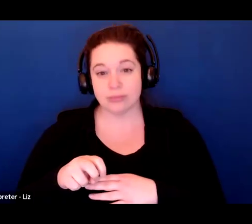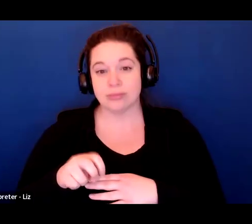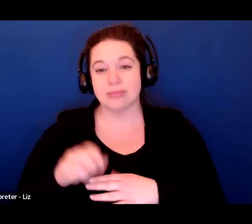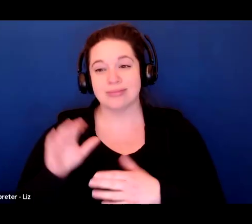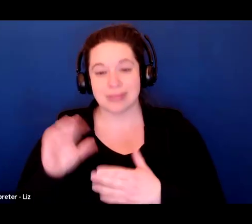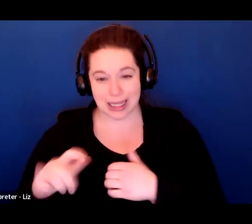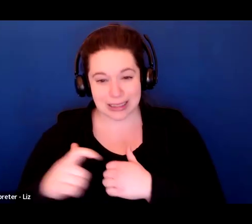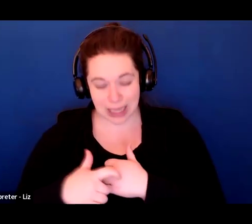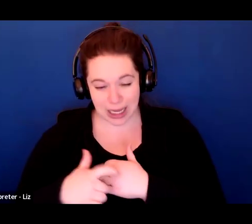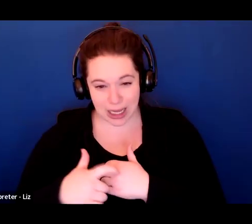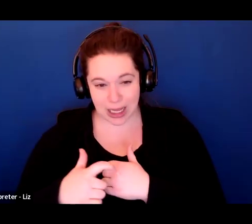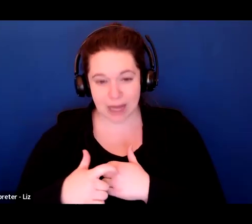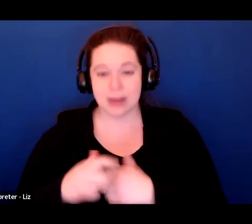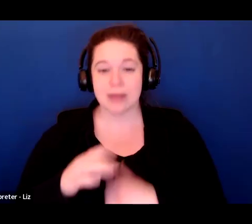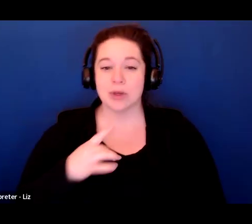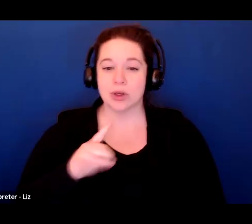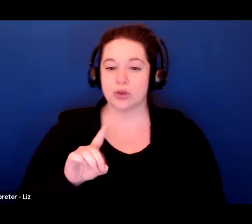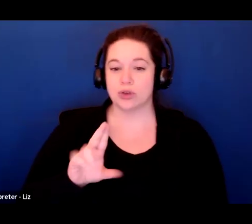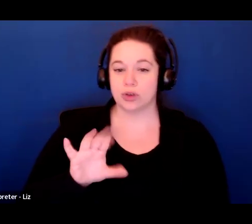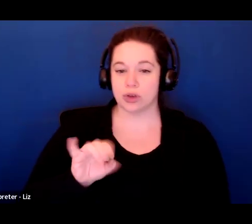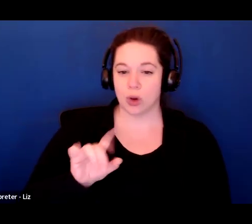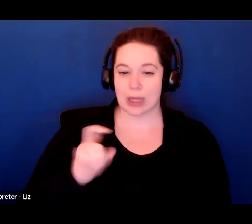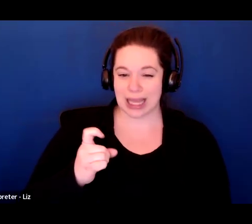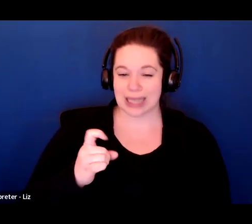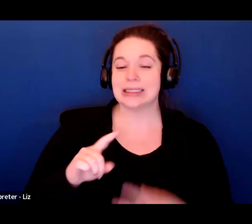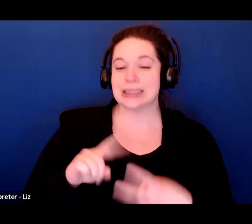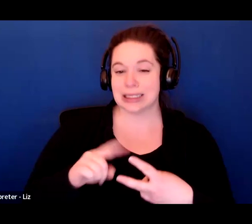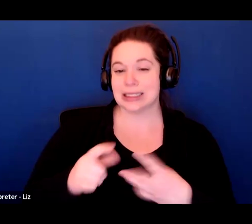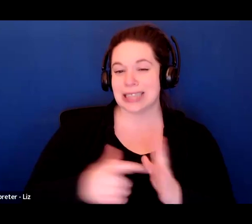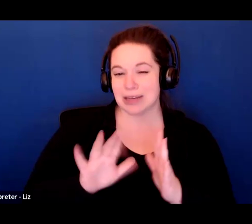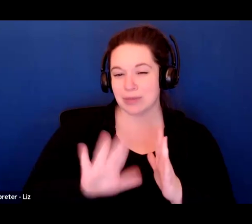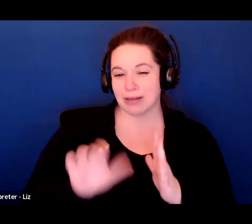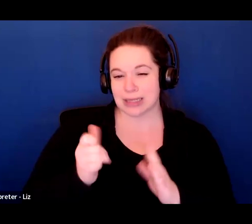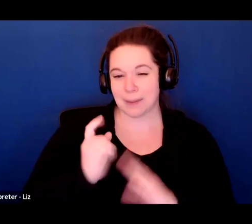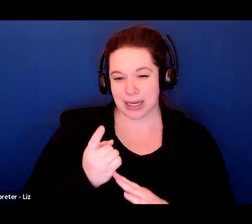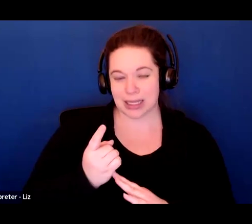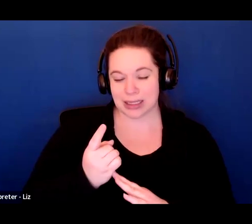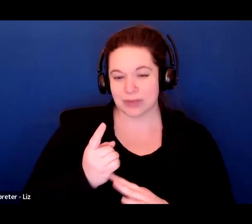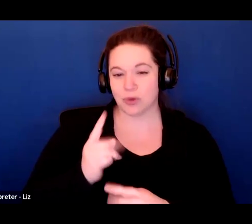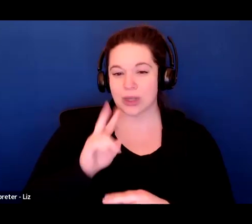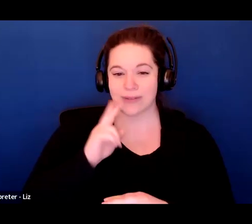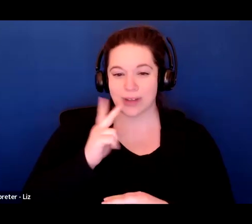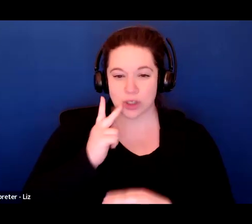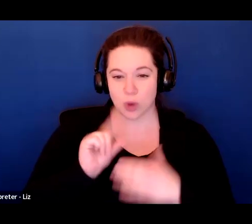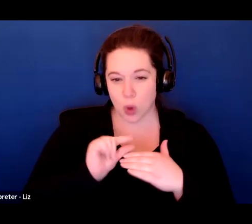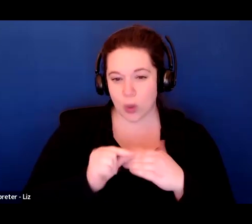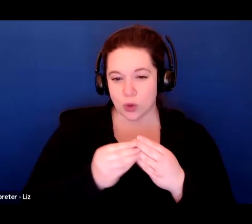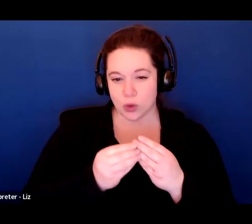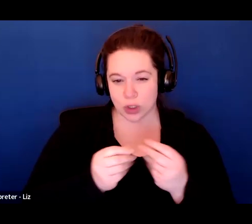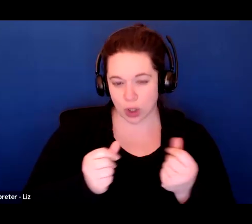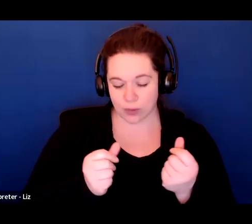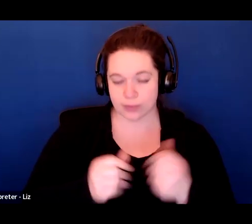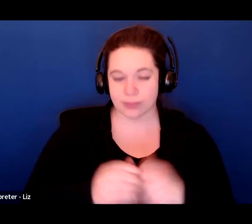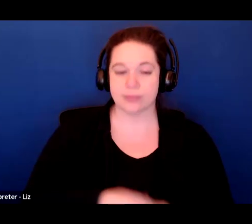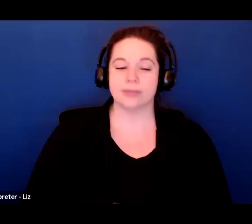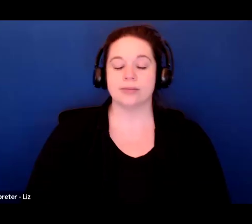will gravitate towards Ducalax because it takes about 10 minutes for that vegetable coating to dissolve. Something